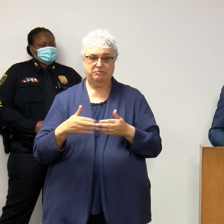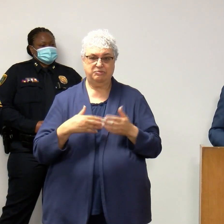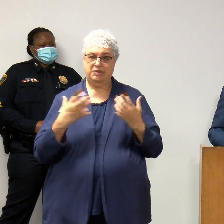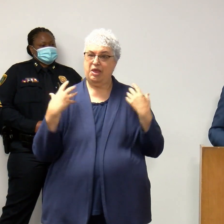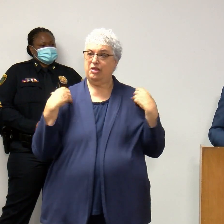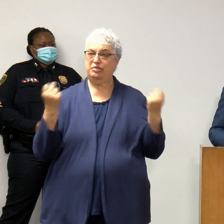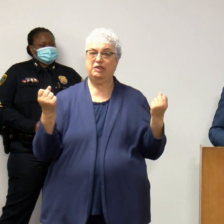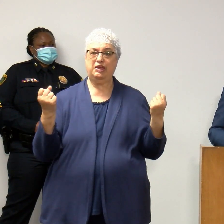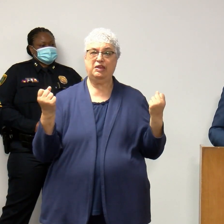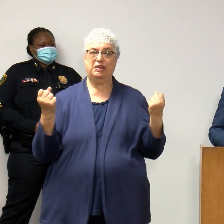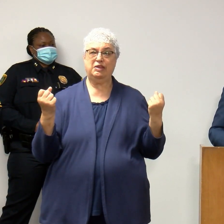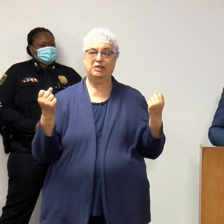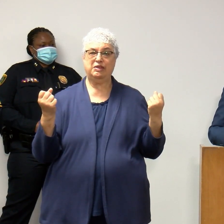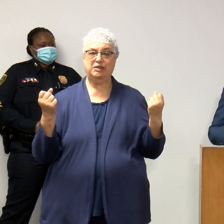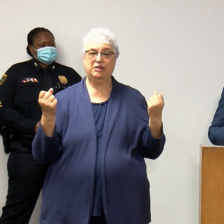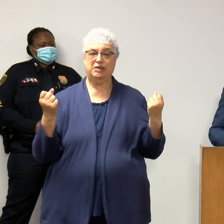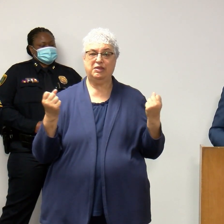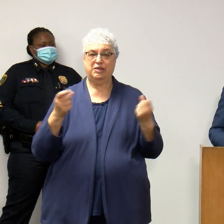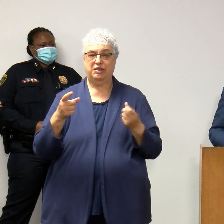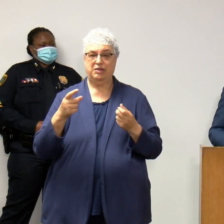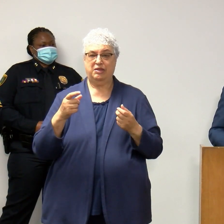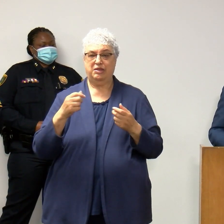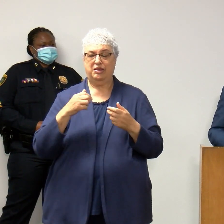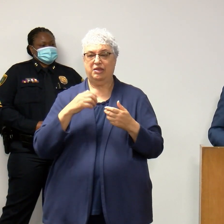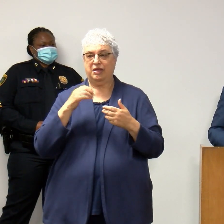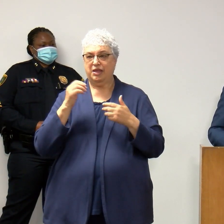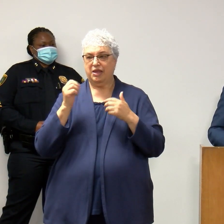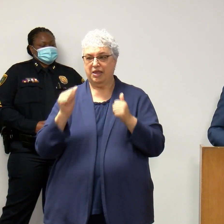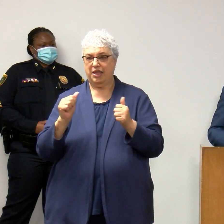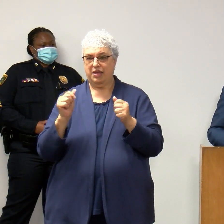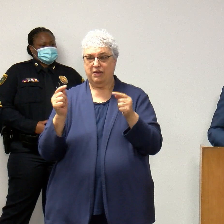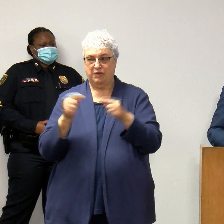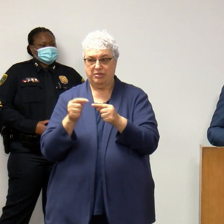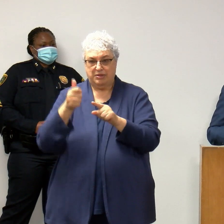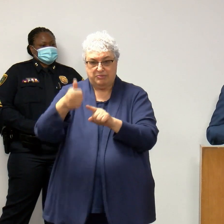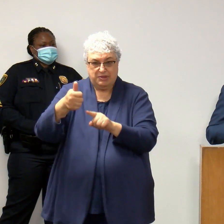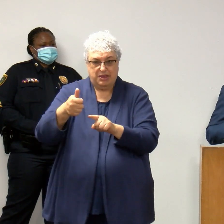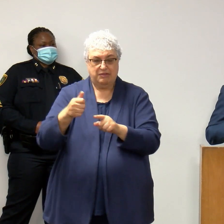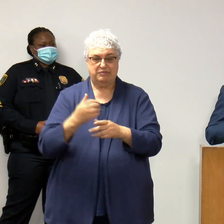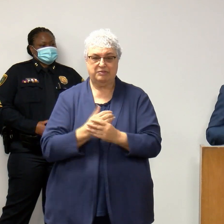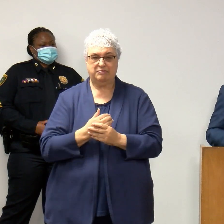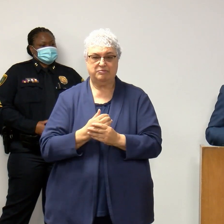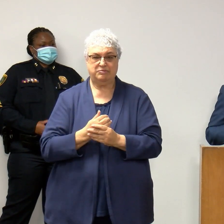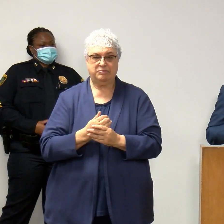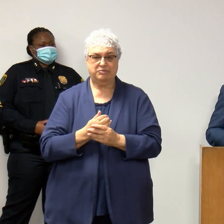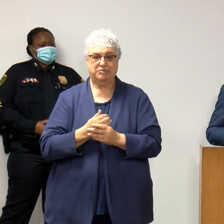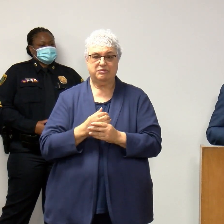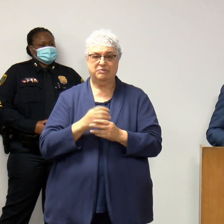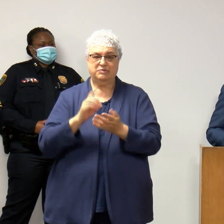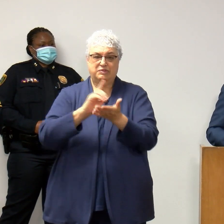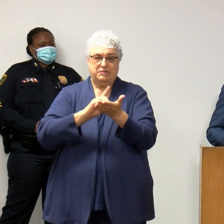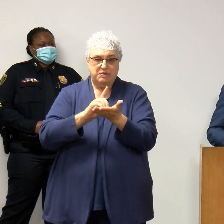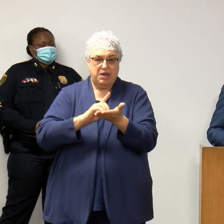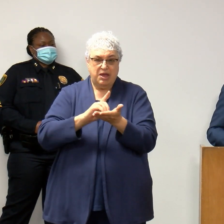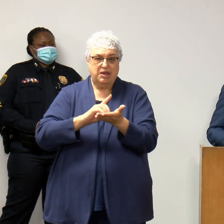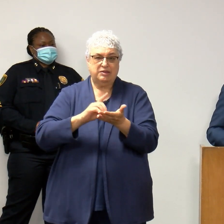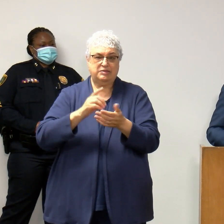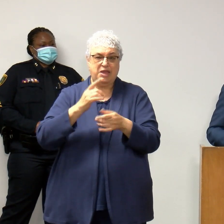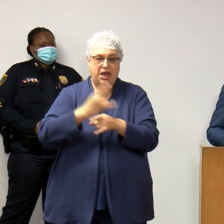healthy or whether they're vulnerable, whether they're in substance abuse